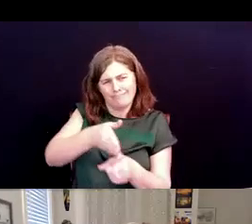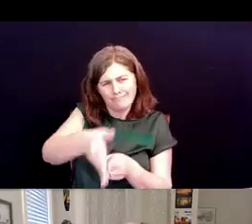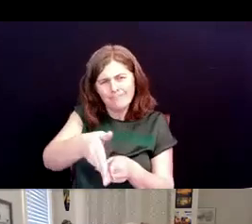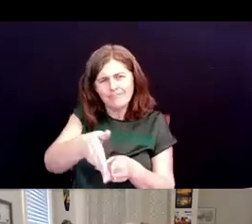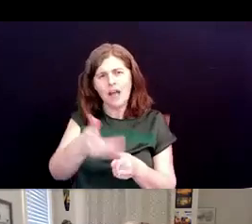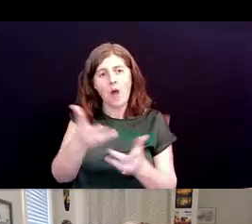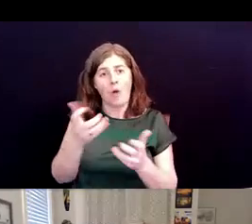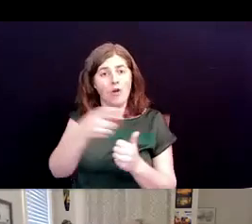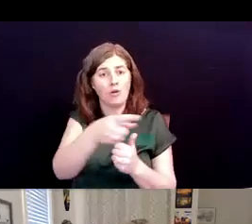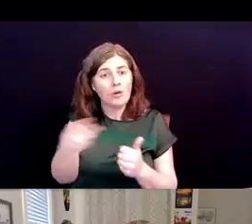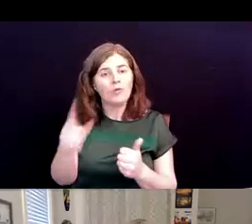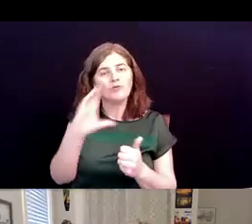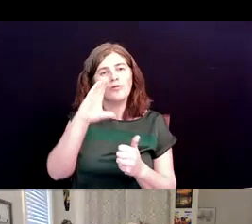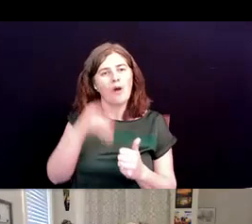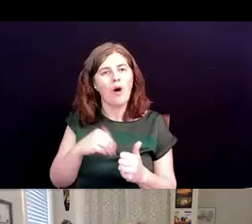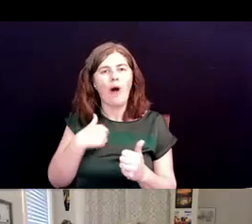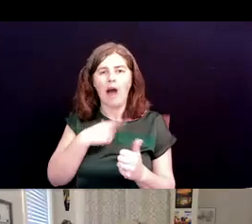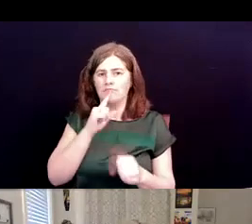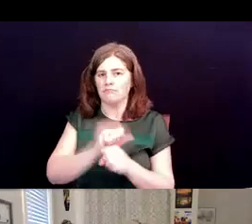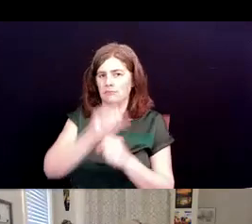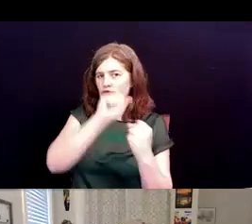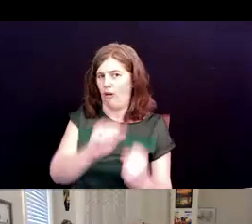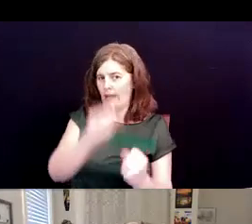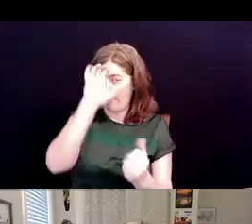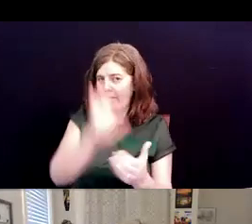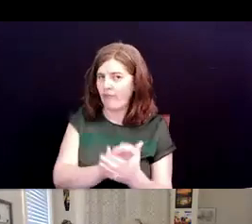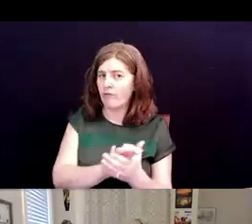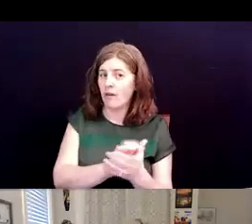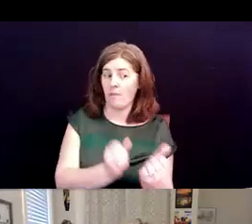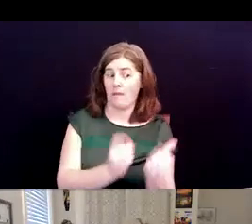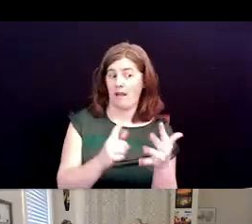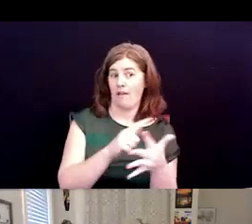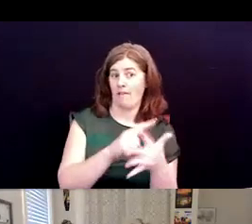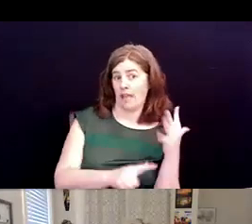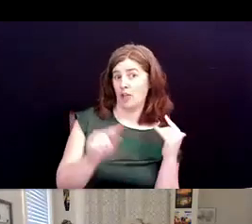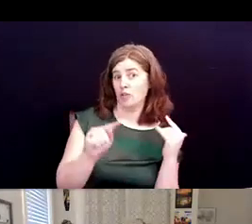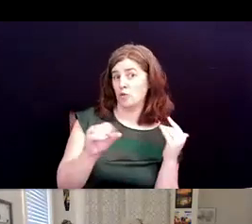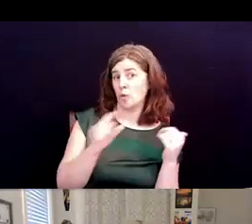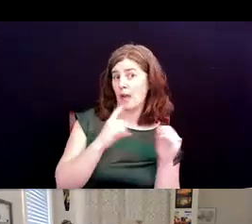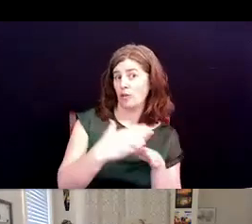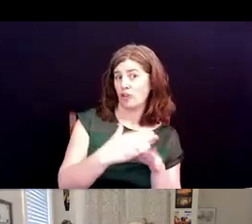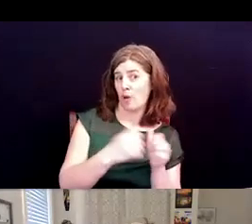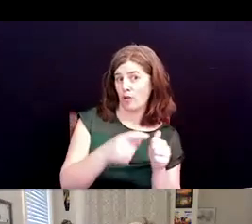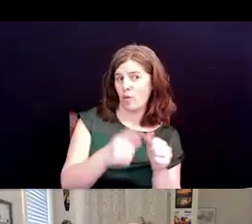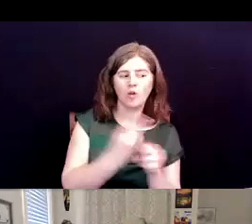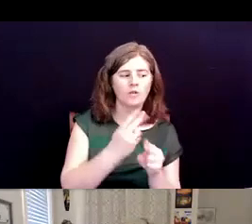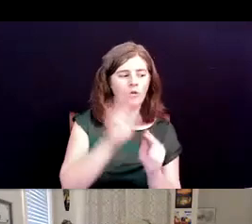you to know, that I do believe many of these things and use many of these tools that I'm going to share with you across the age